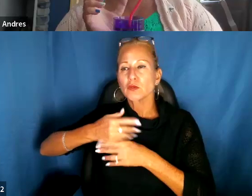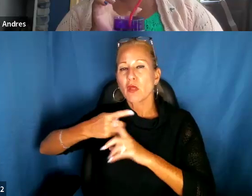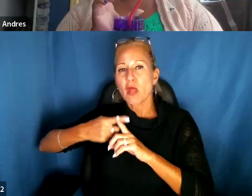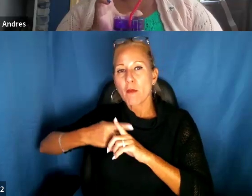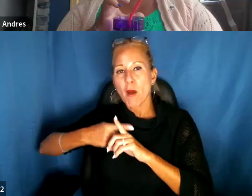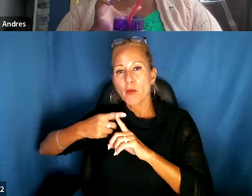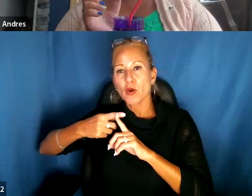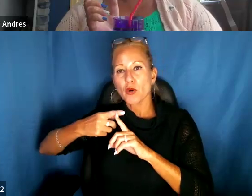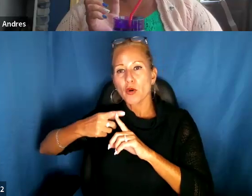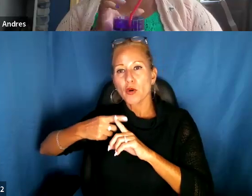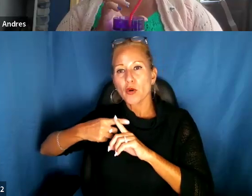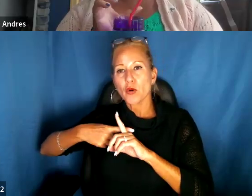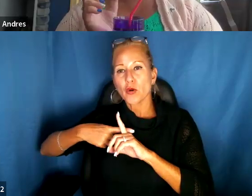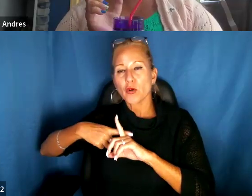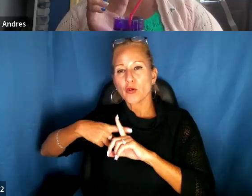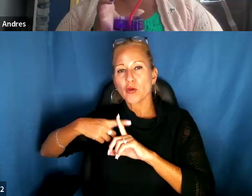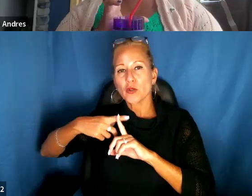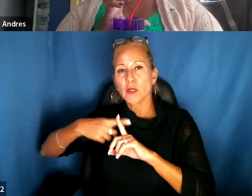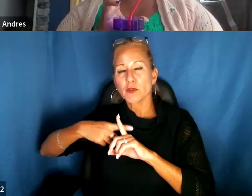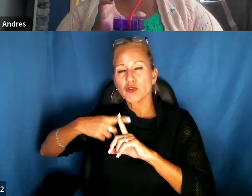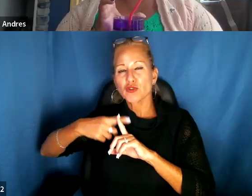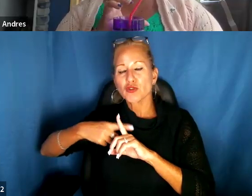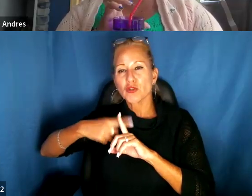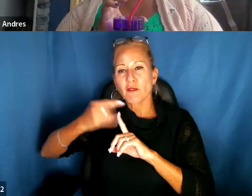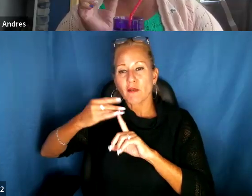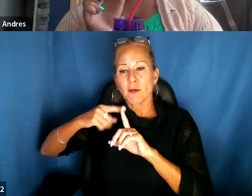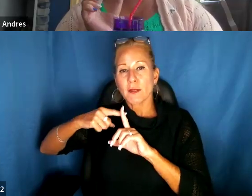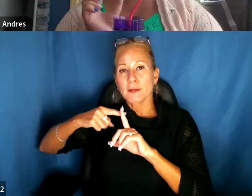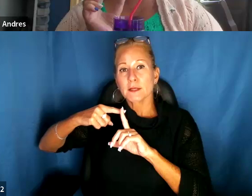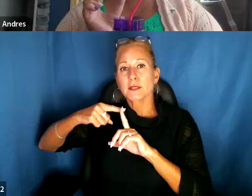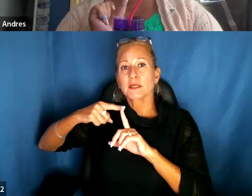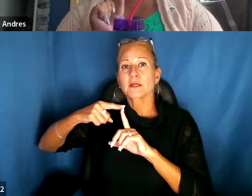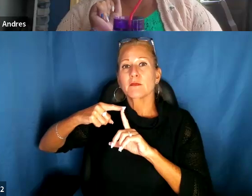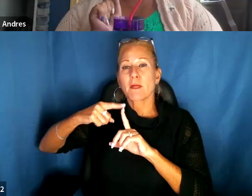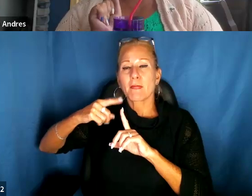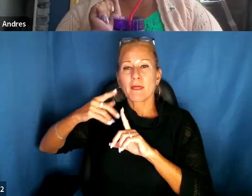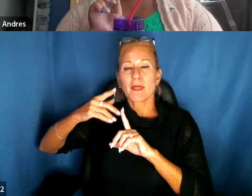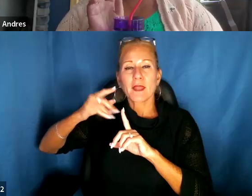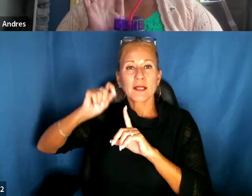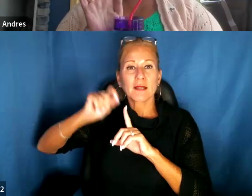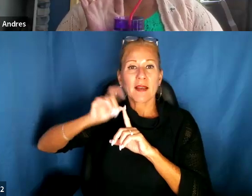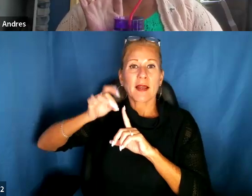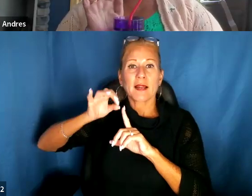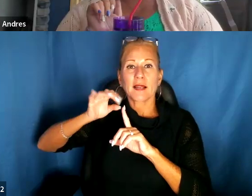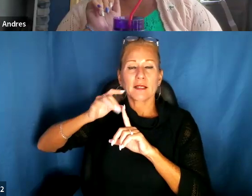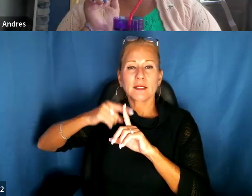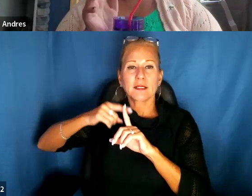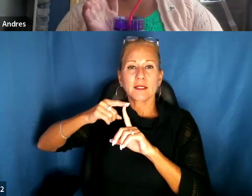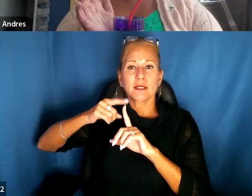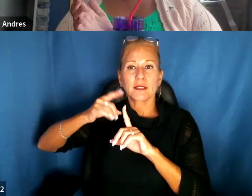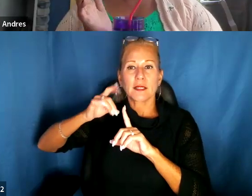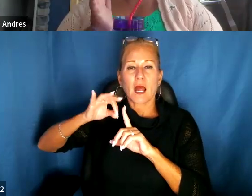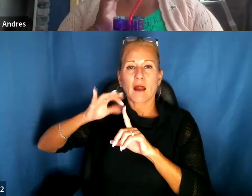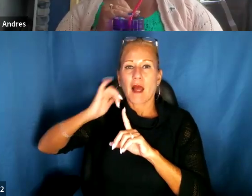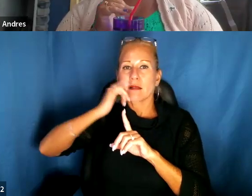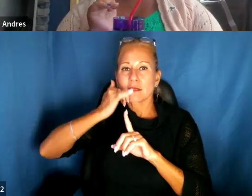thermometer, like temperature gauge. So if it went above, you know, if he actually put the heat at 89 degrees, which he did, it